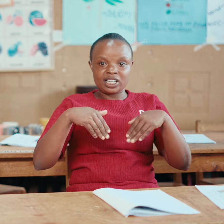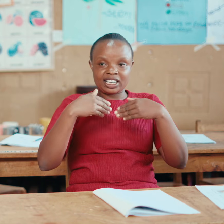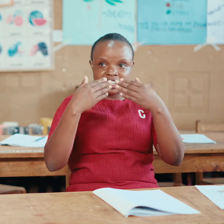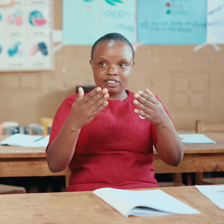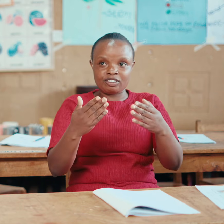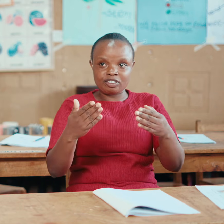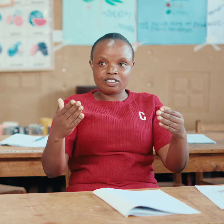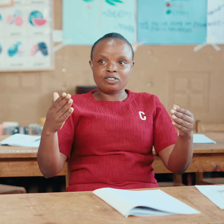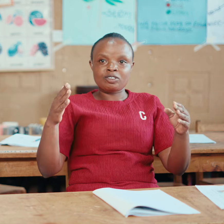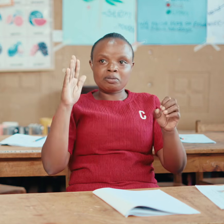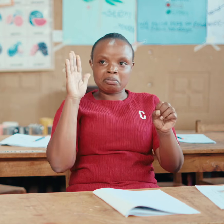all, we give